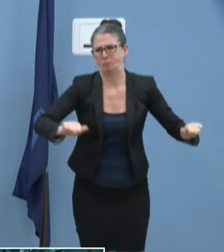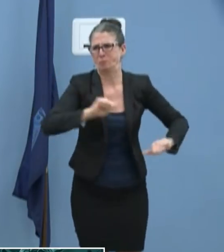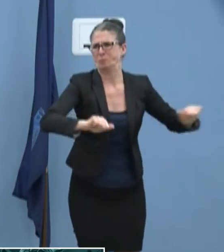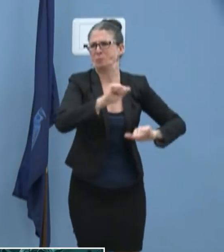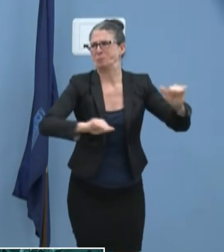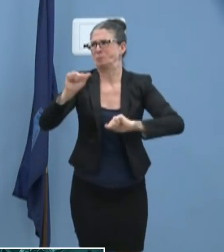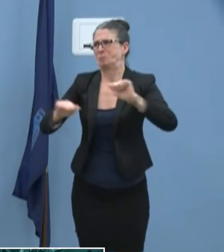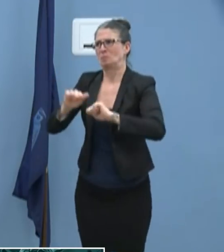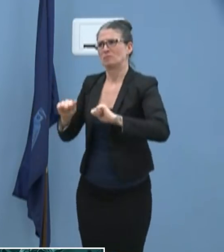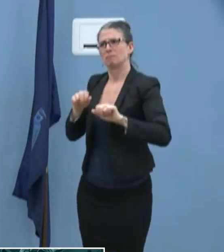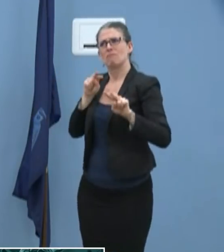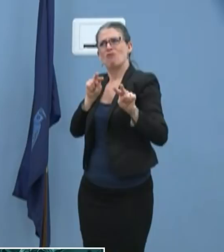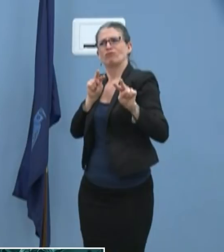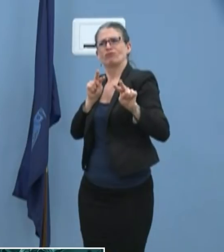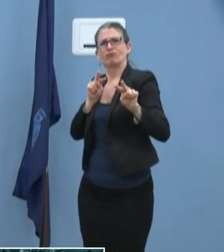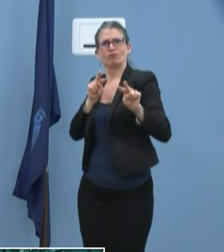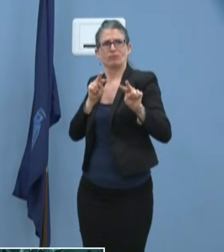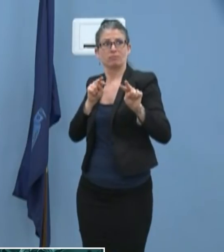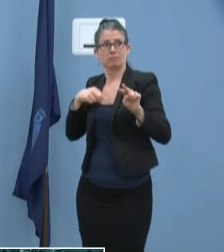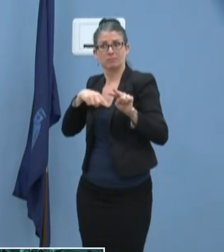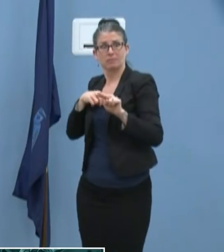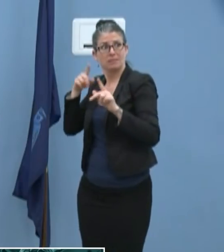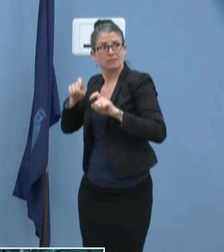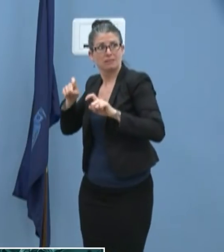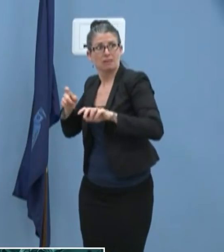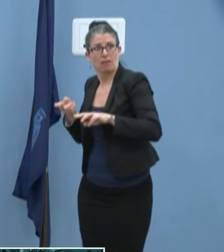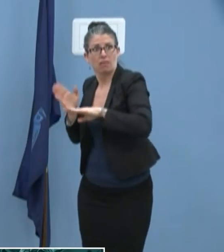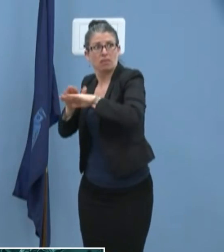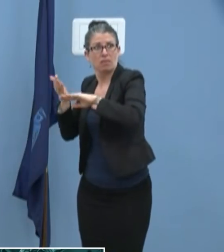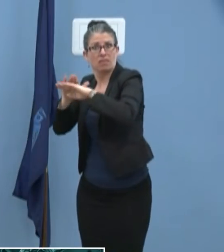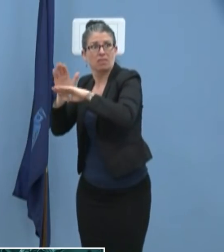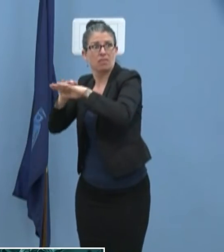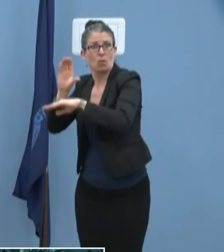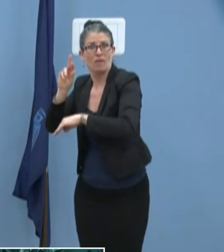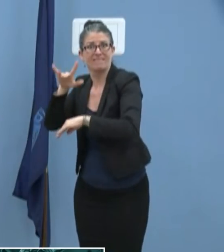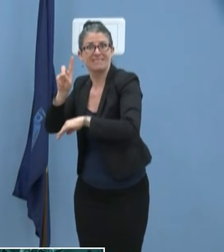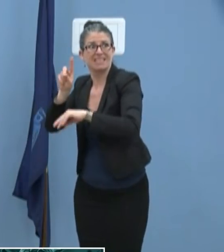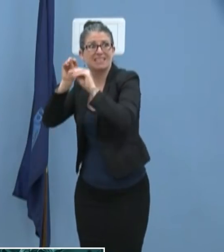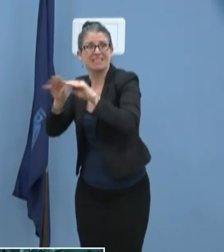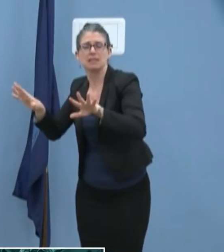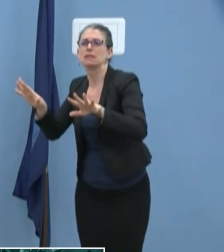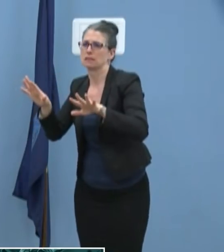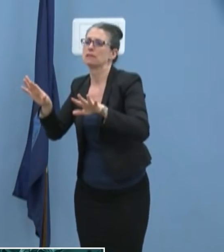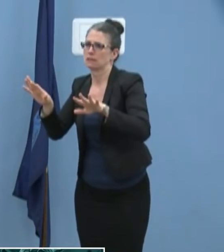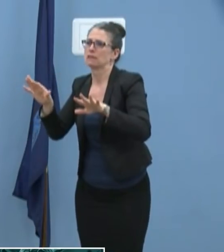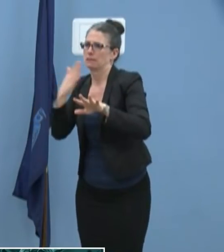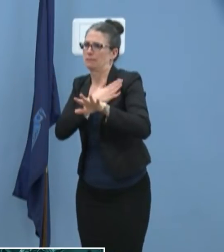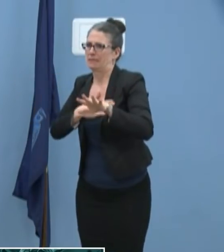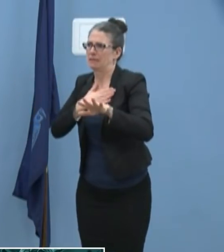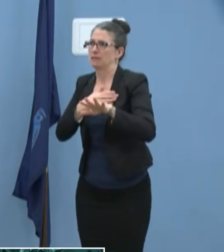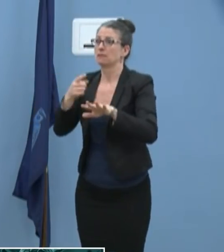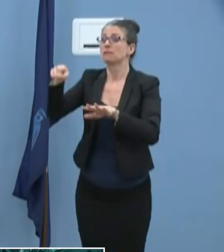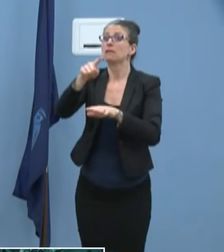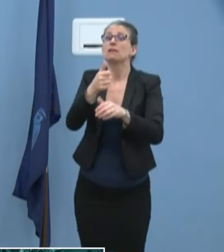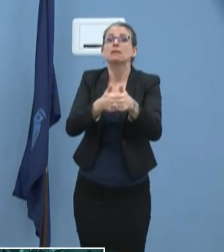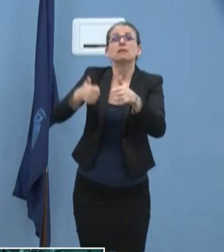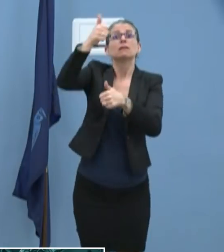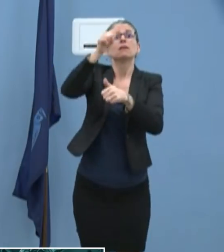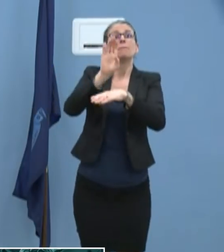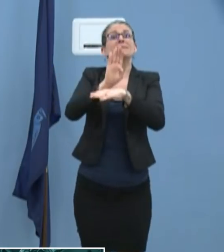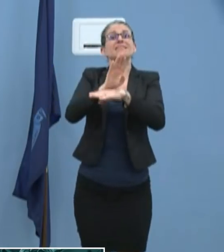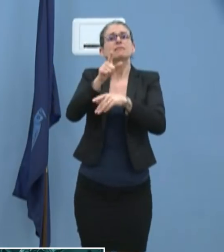Other businesses, for instance, business and management consulting, legal and professional services,